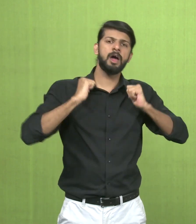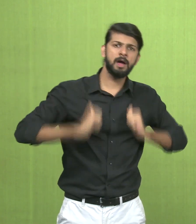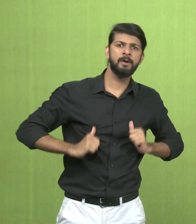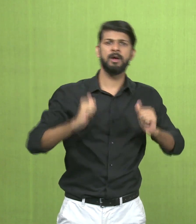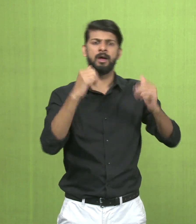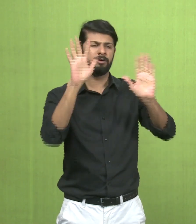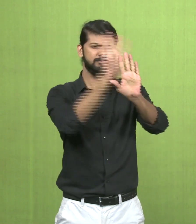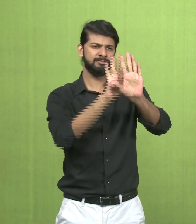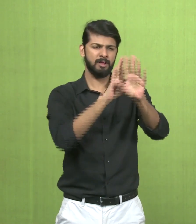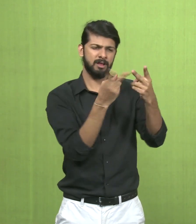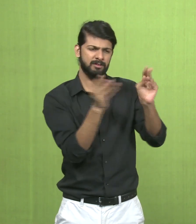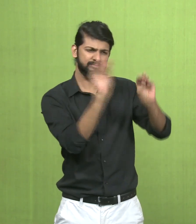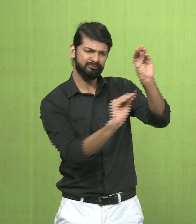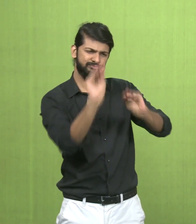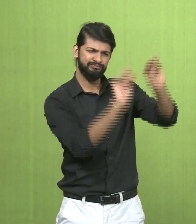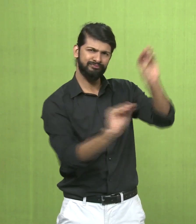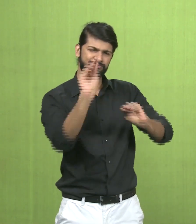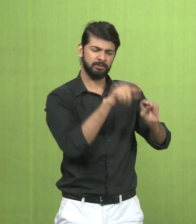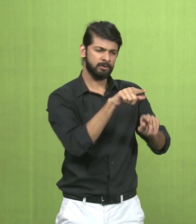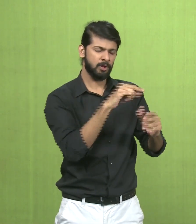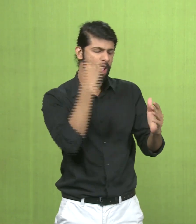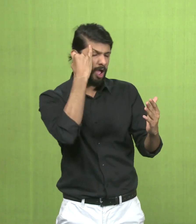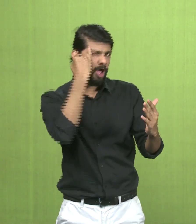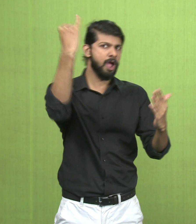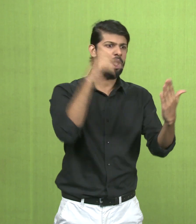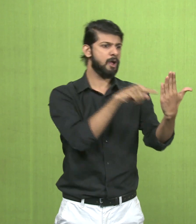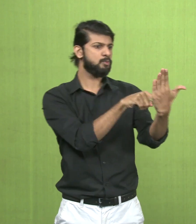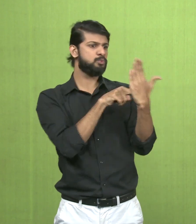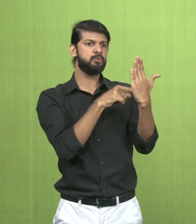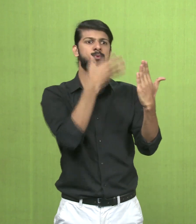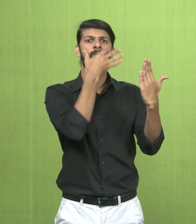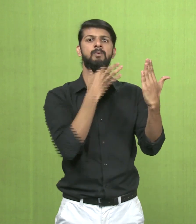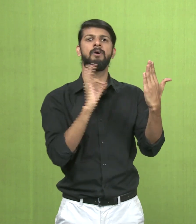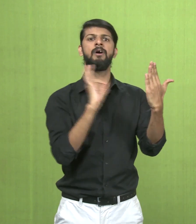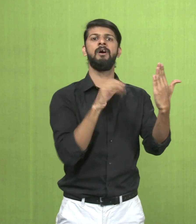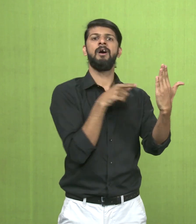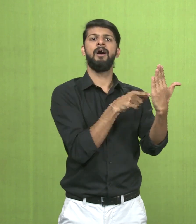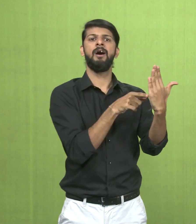So, putting together all these elements, these 6 elements